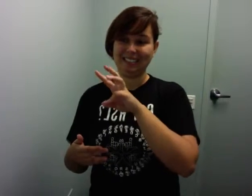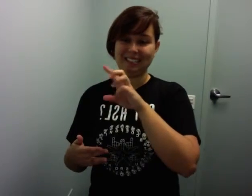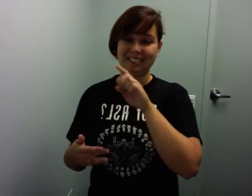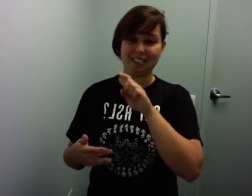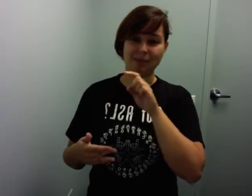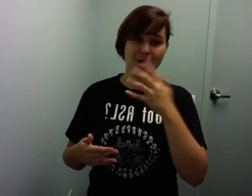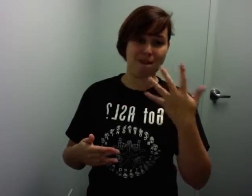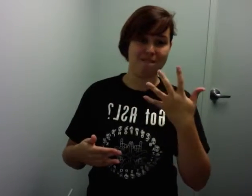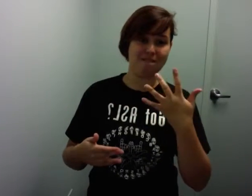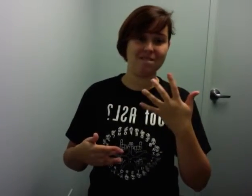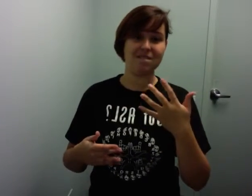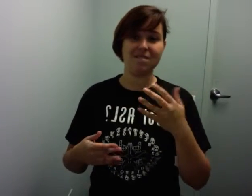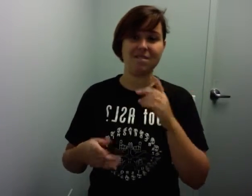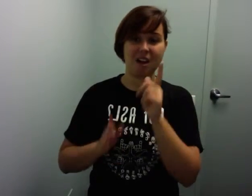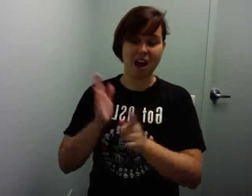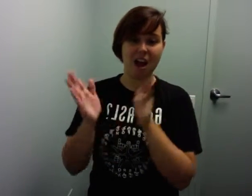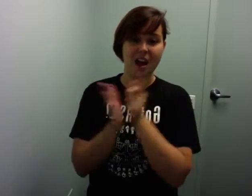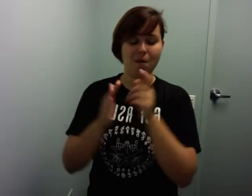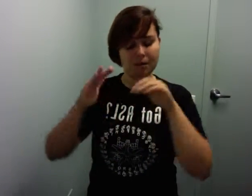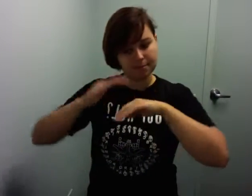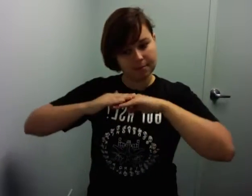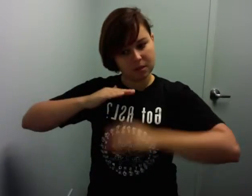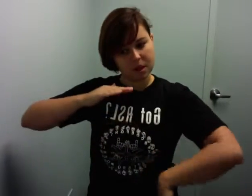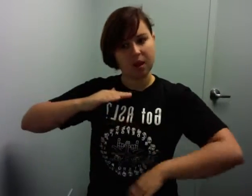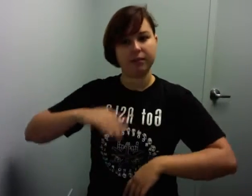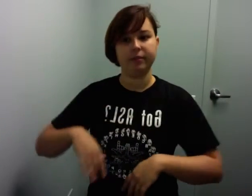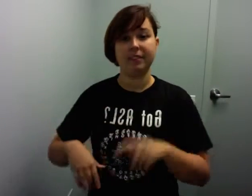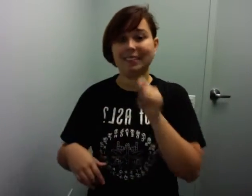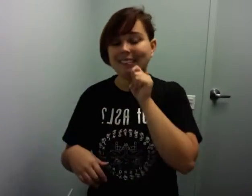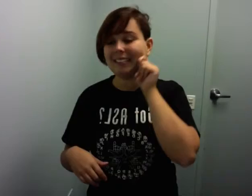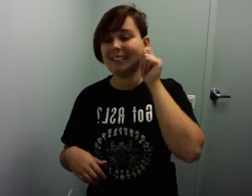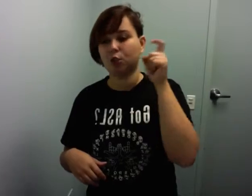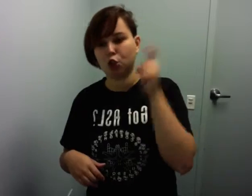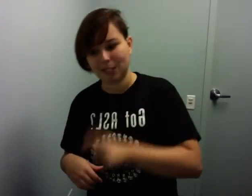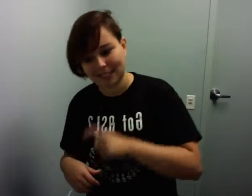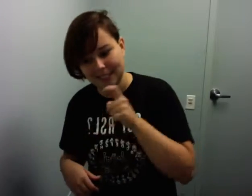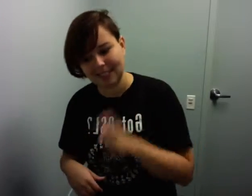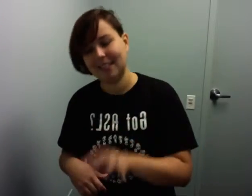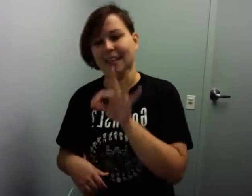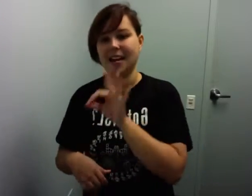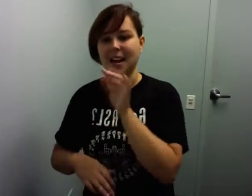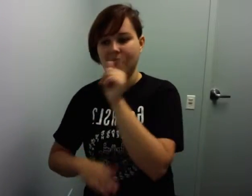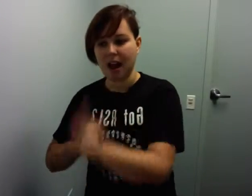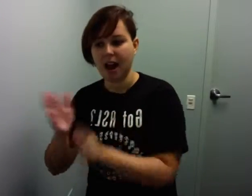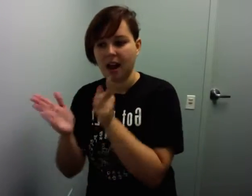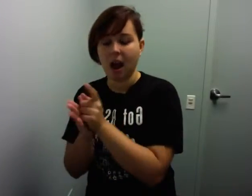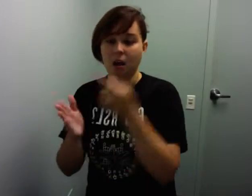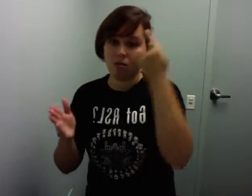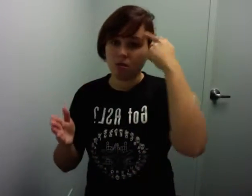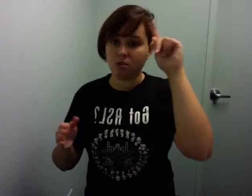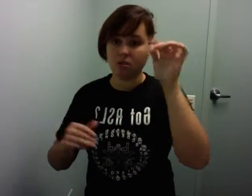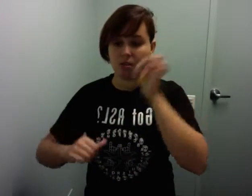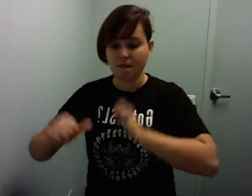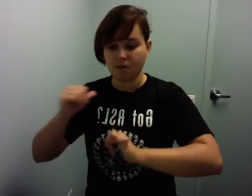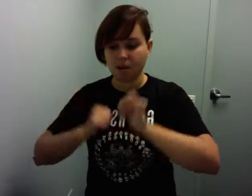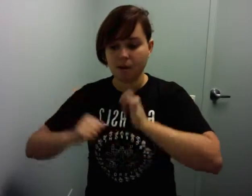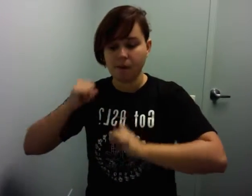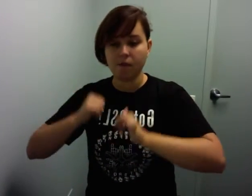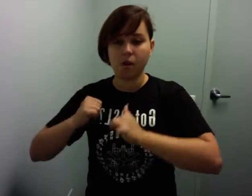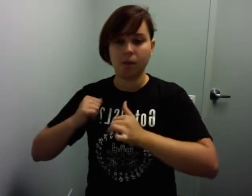it's worse, much worse. They need 9 hours for full brain performance, and many of them on a school night are only getting 5 hours of